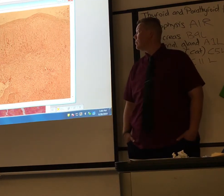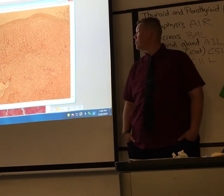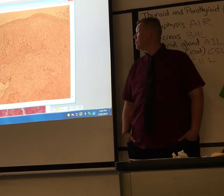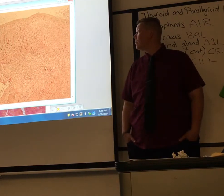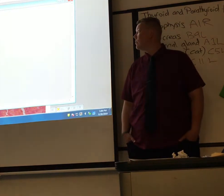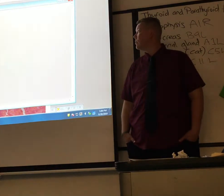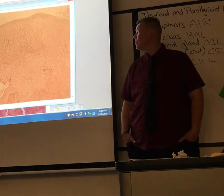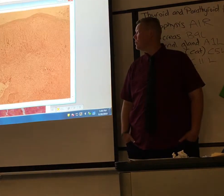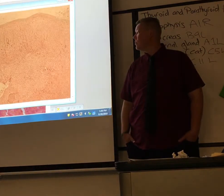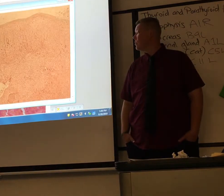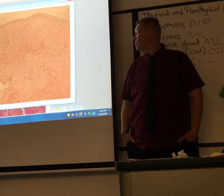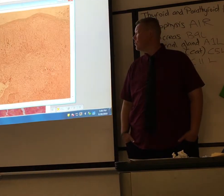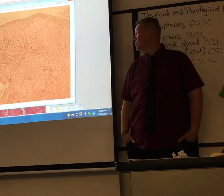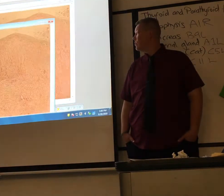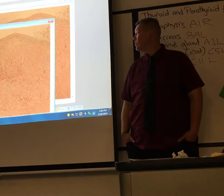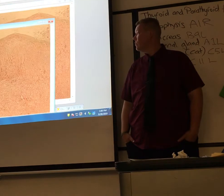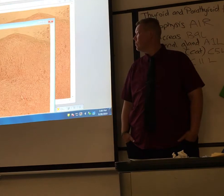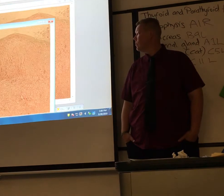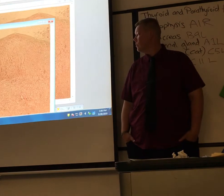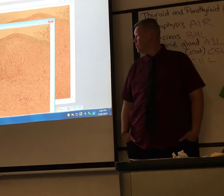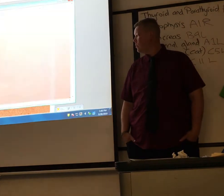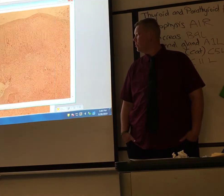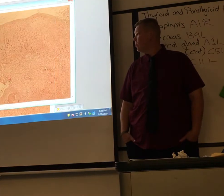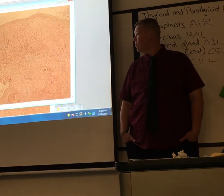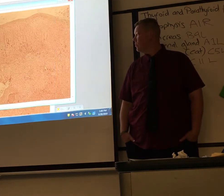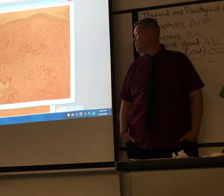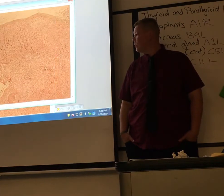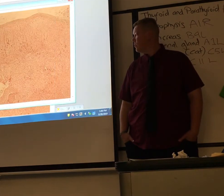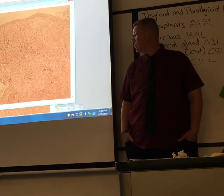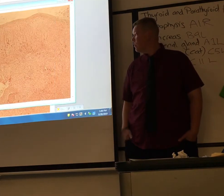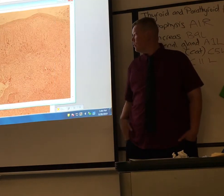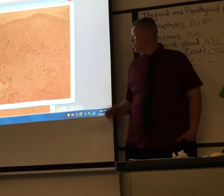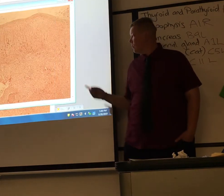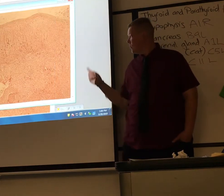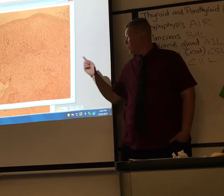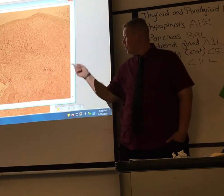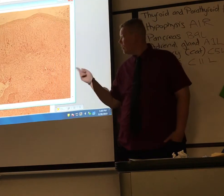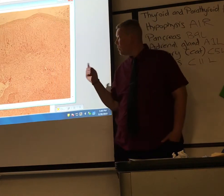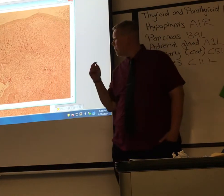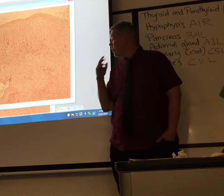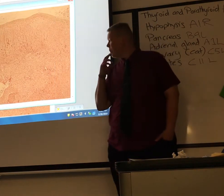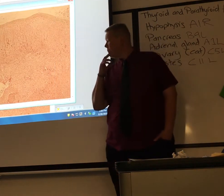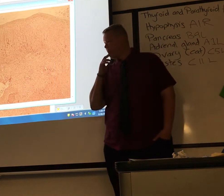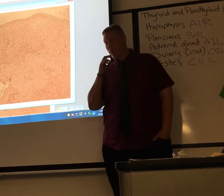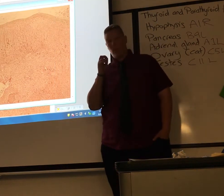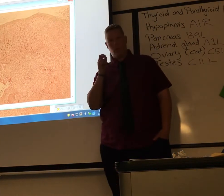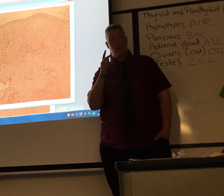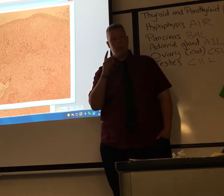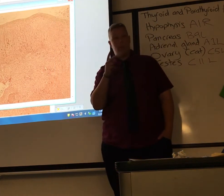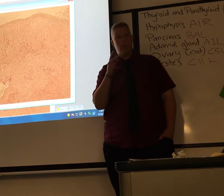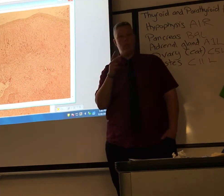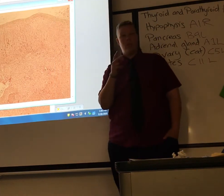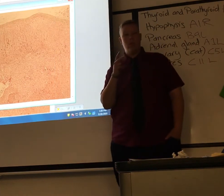And snap. Okay, so what are we looking at here? Okay, take a gander at that. Tell me